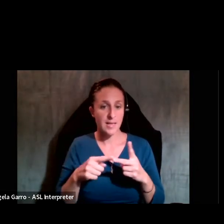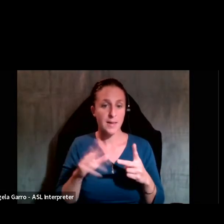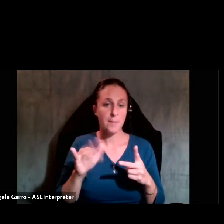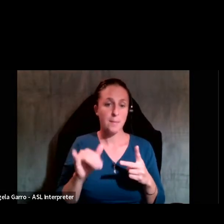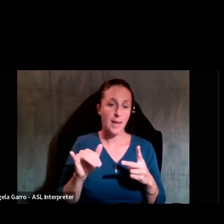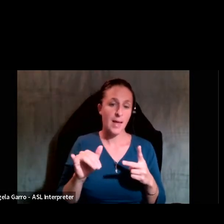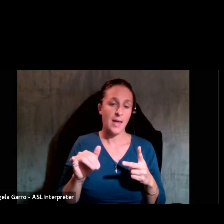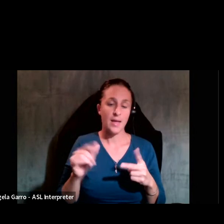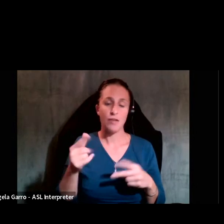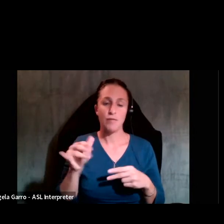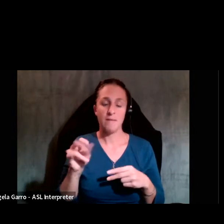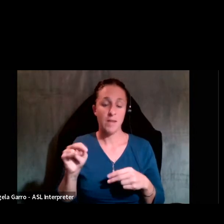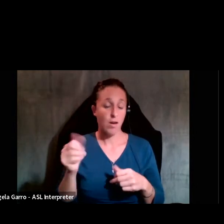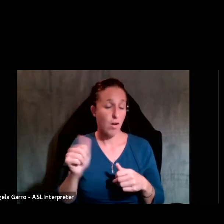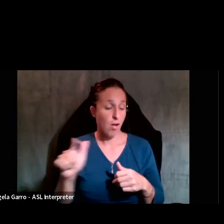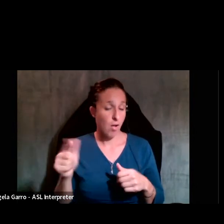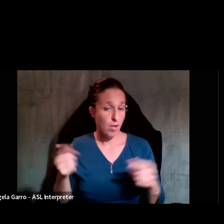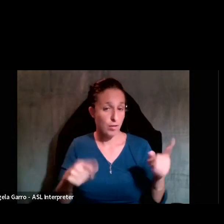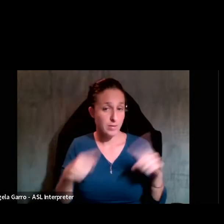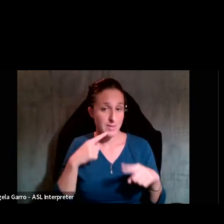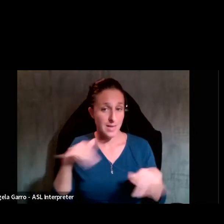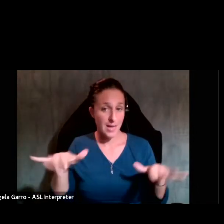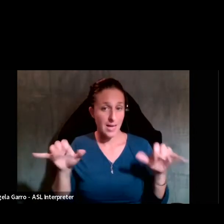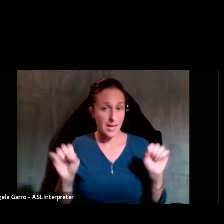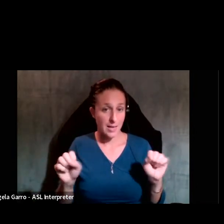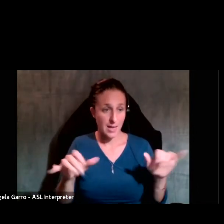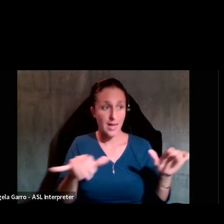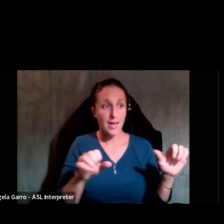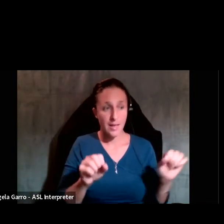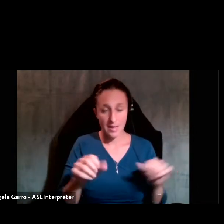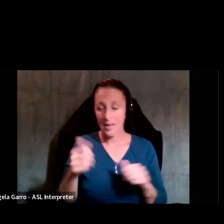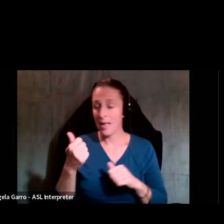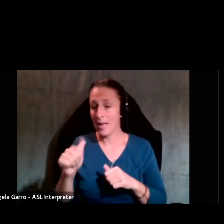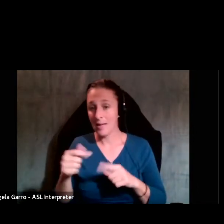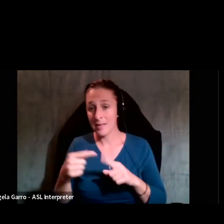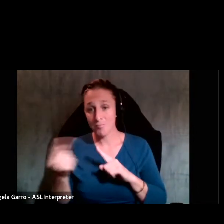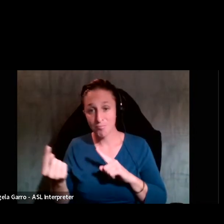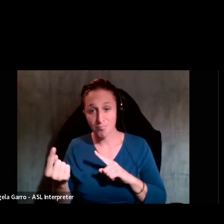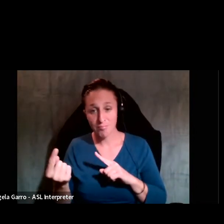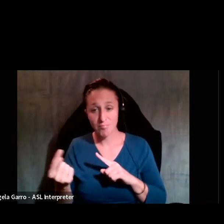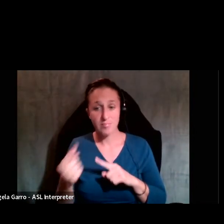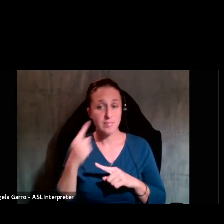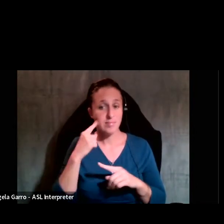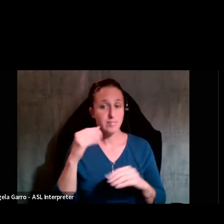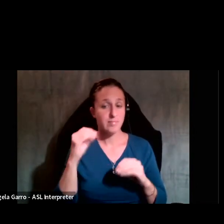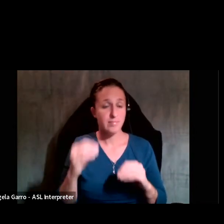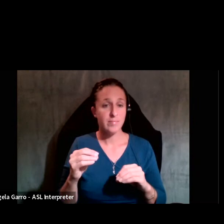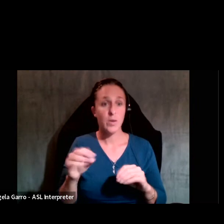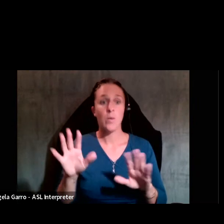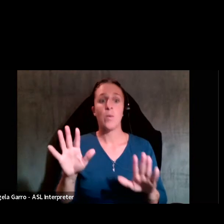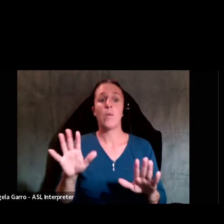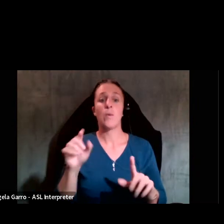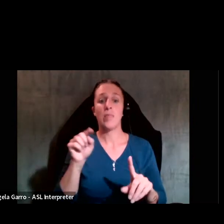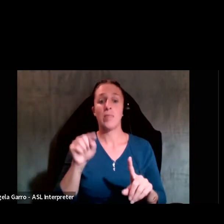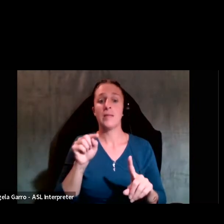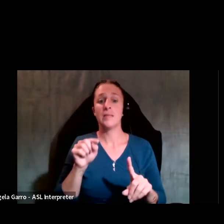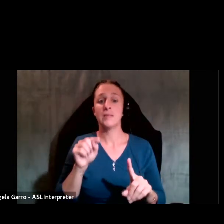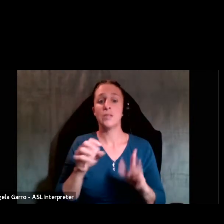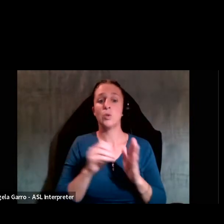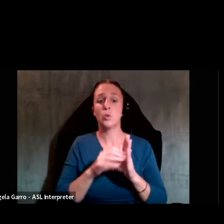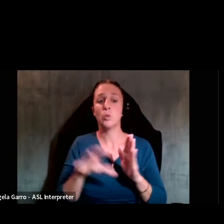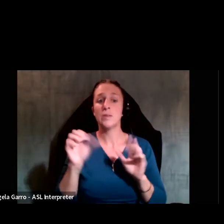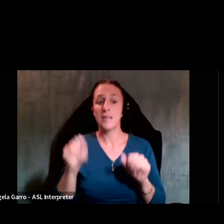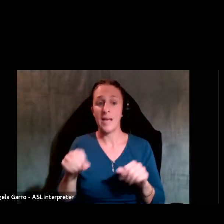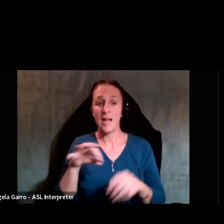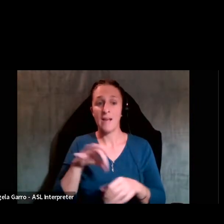by trustee Griffin. All those in favor, please say aye. Aye. Any opposition? Hearing none. Ooh, in this one, the students can vote. So I